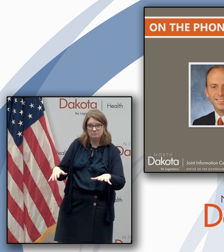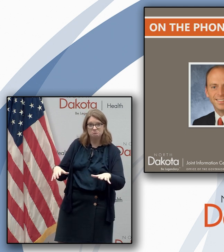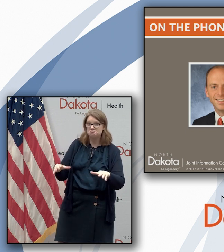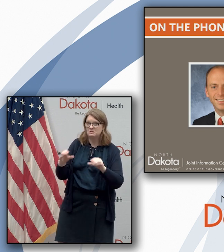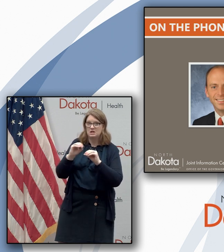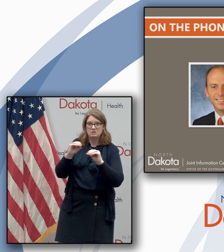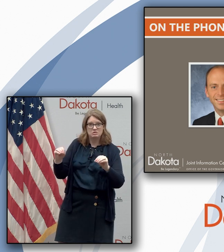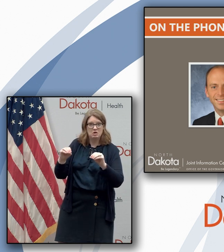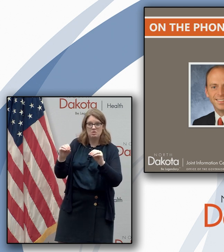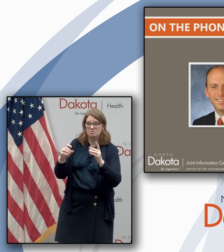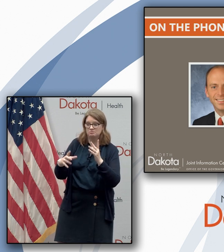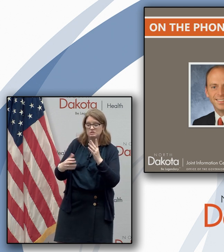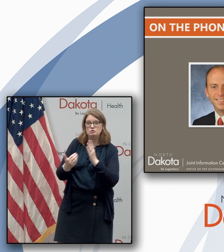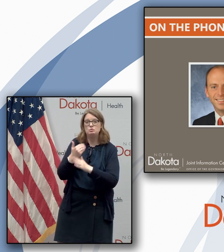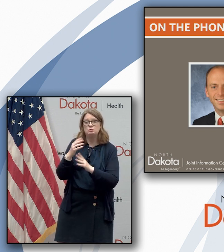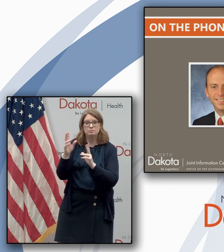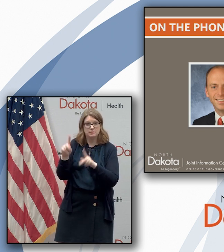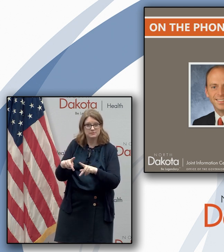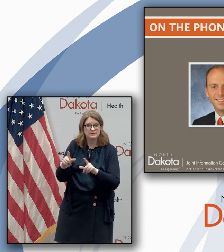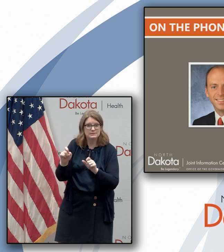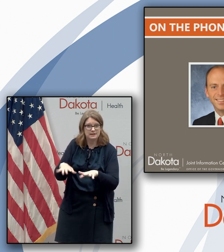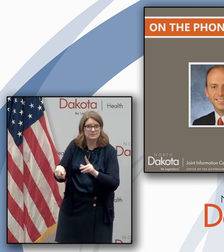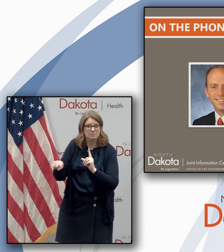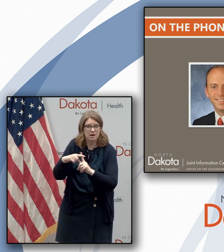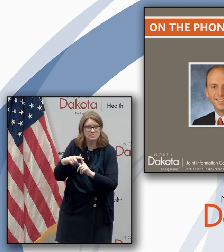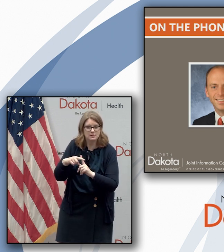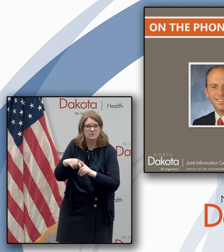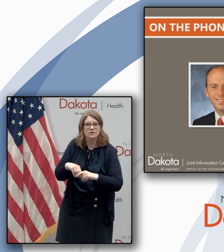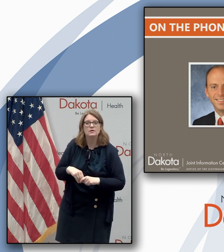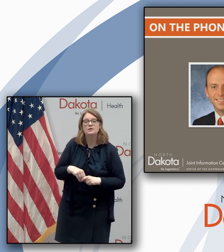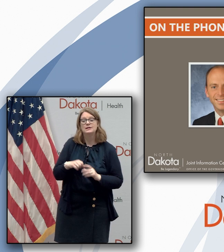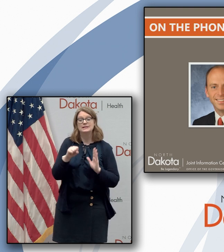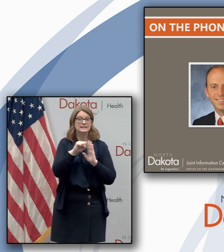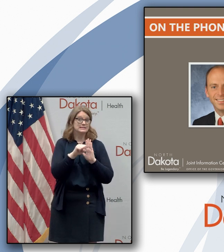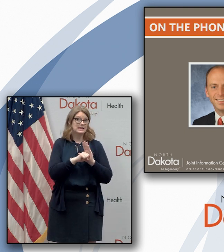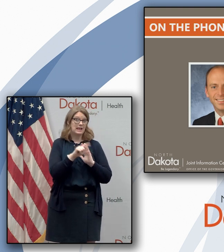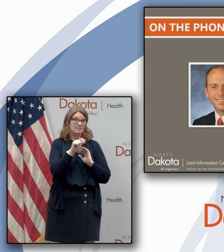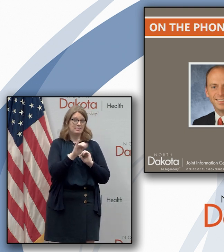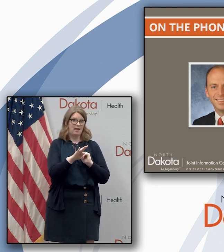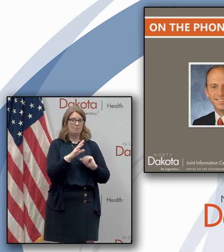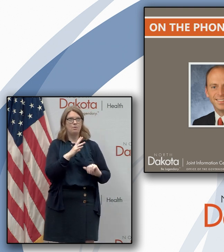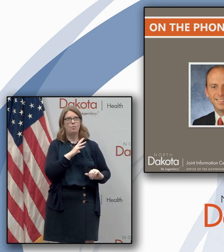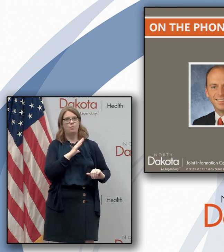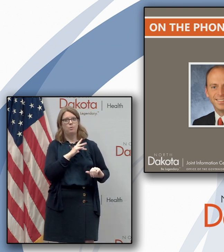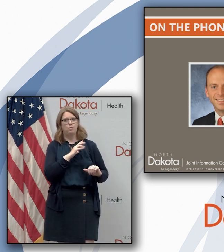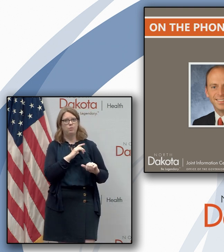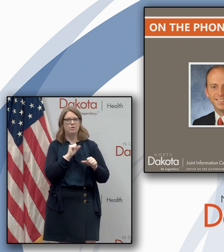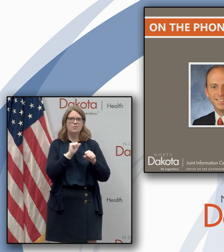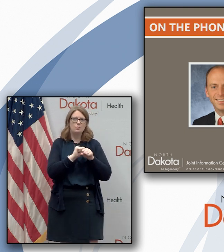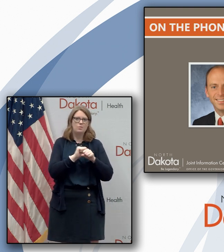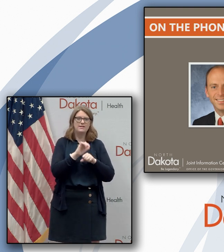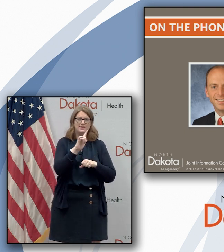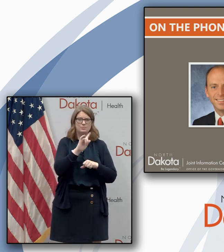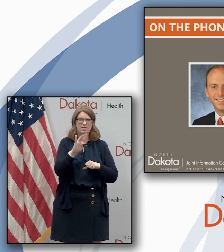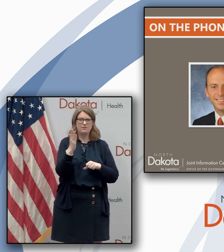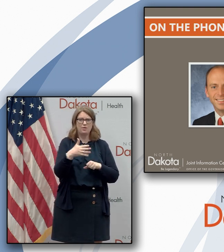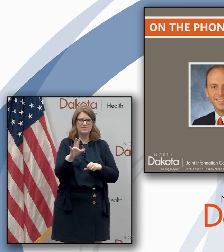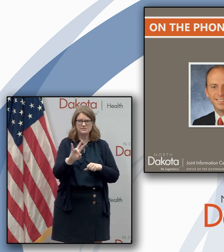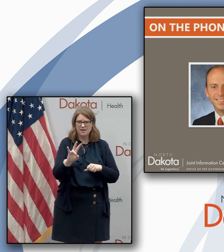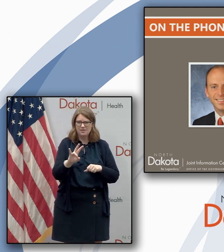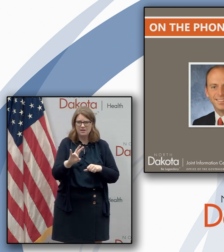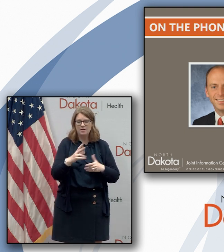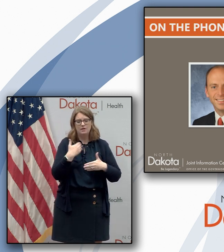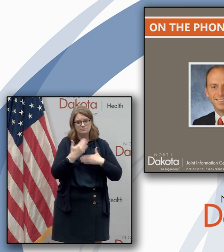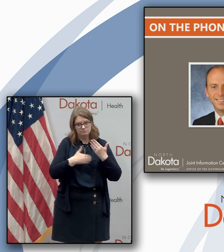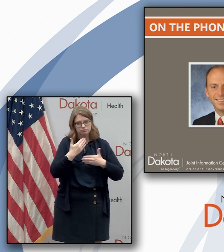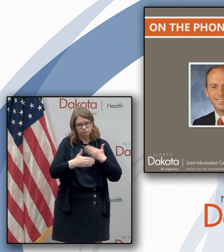test positive for COVID-19. The state laboratory has been amazing. They've been working around the clock to give us the results we